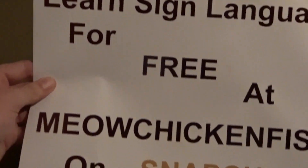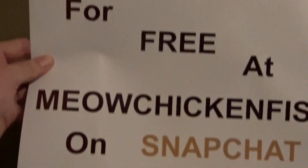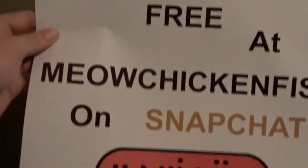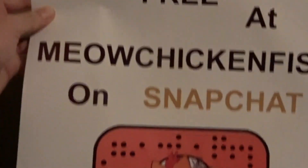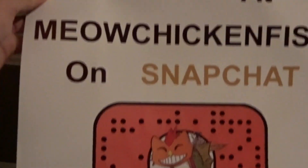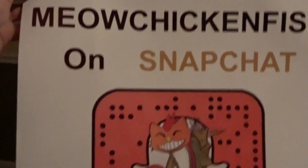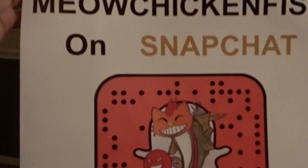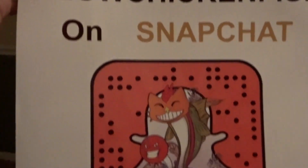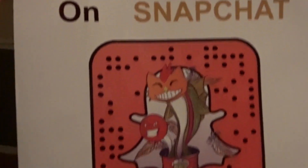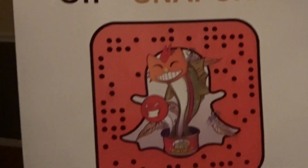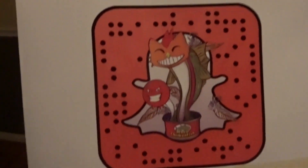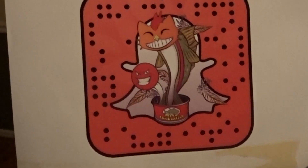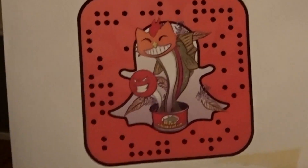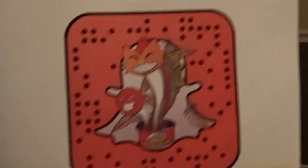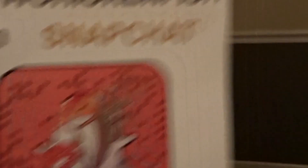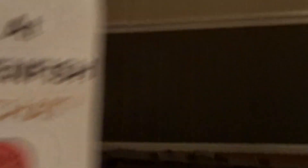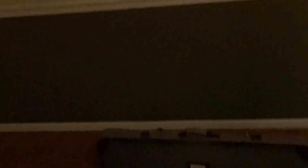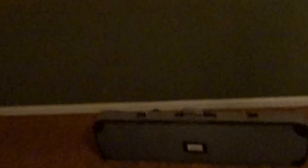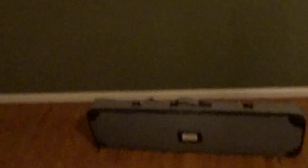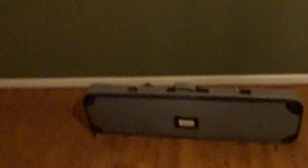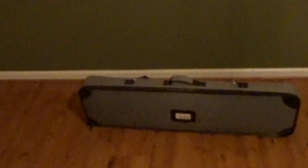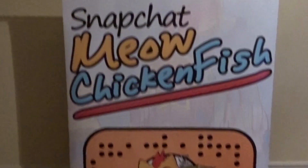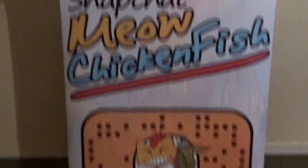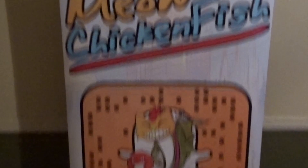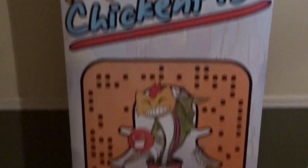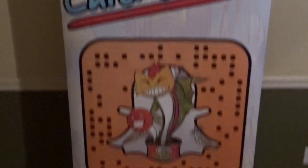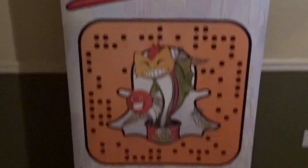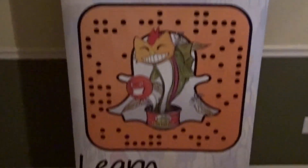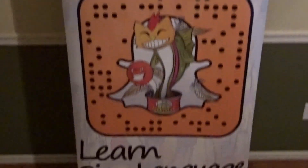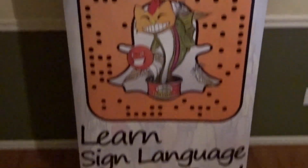I even bought a $300 banner that I only used once.